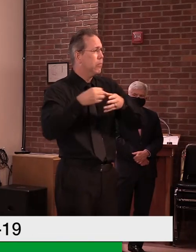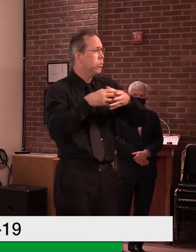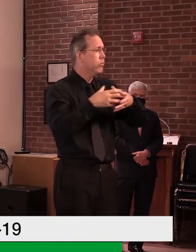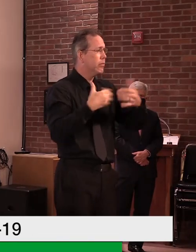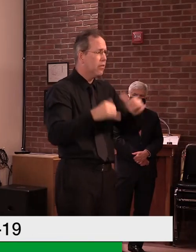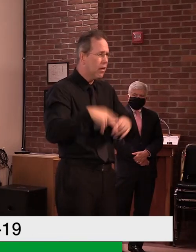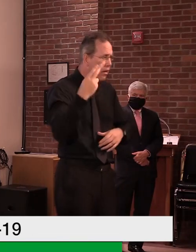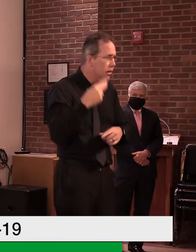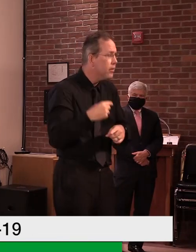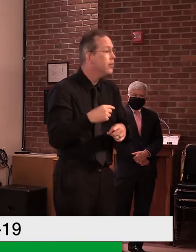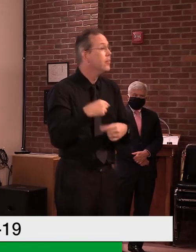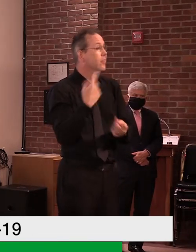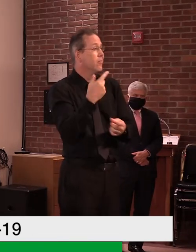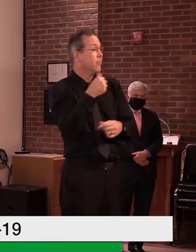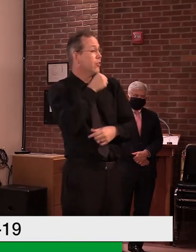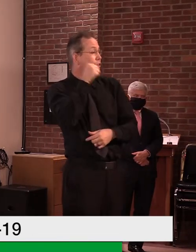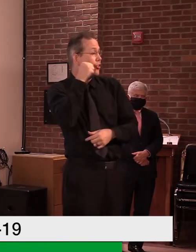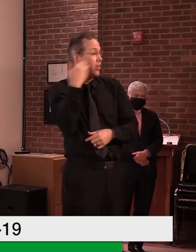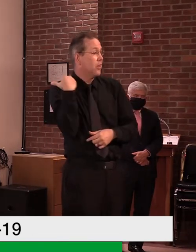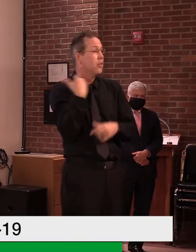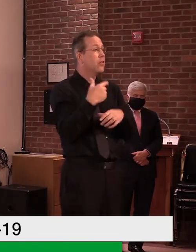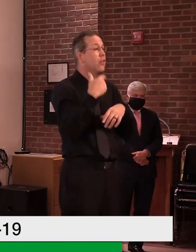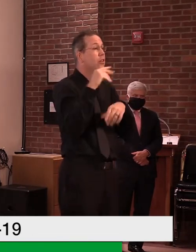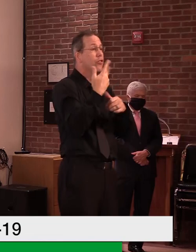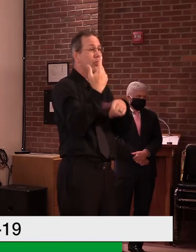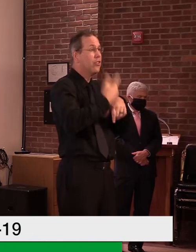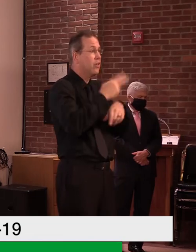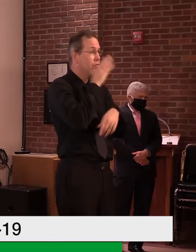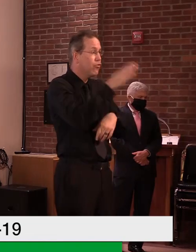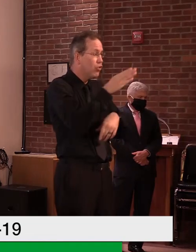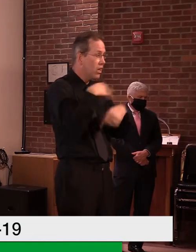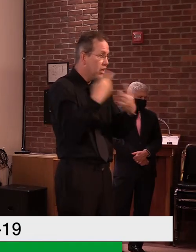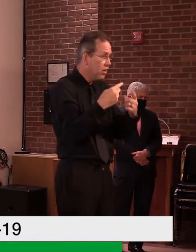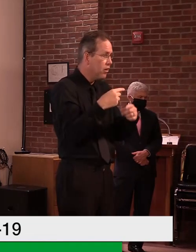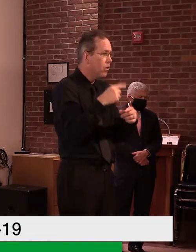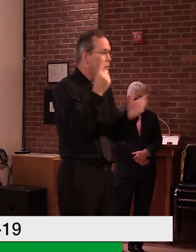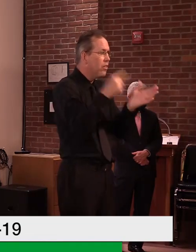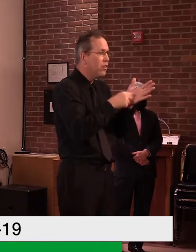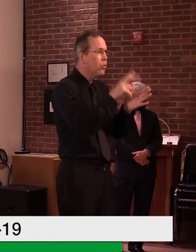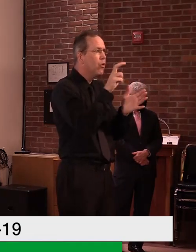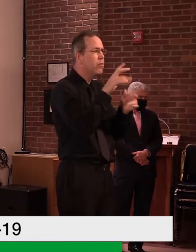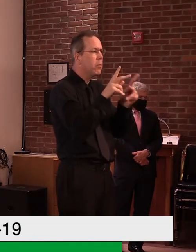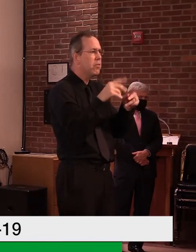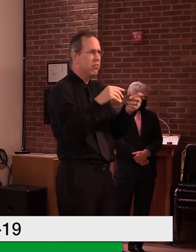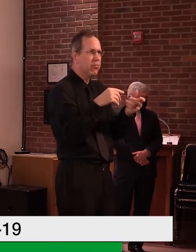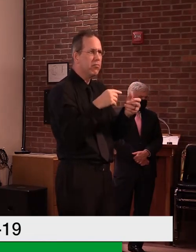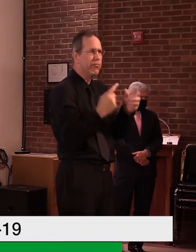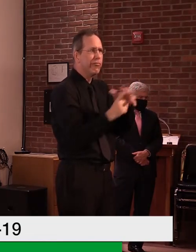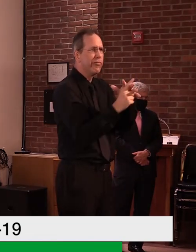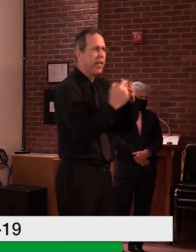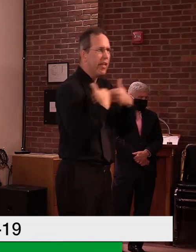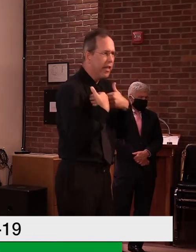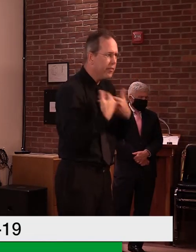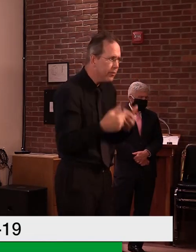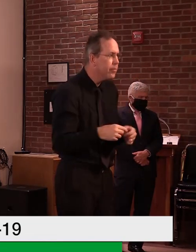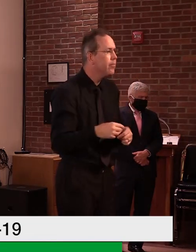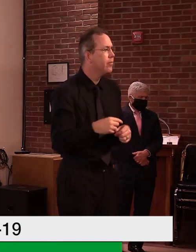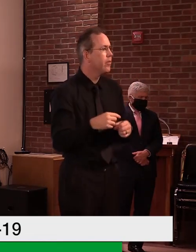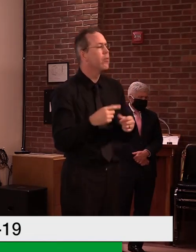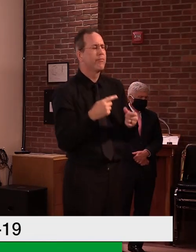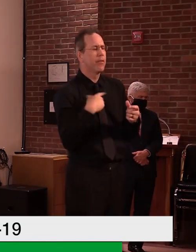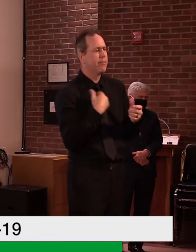more than 1,100 deaths. And as you can see, the vast majority of these deaths did occur in the South and West census